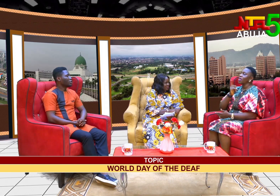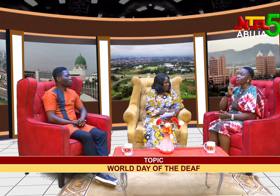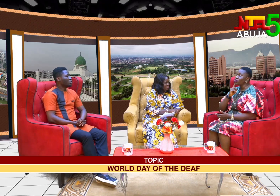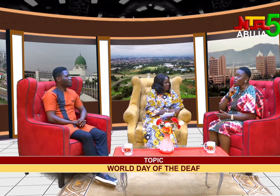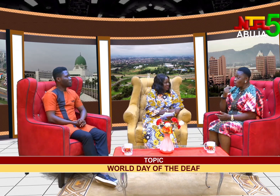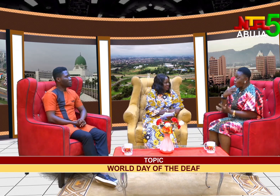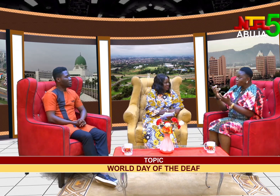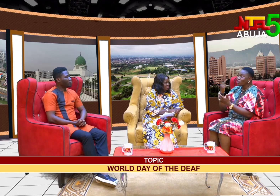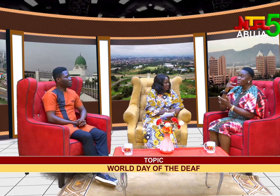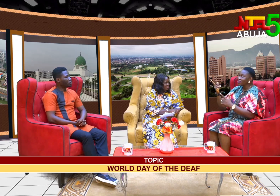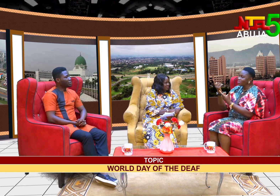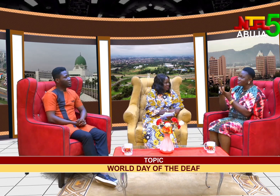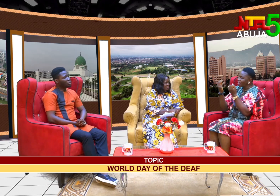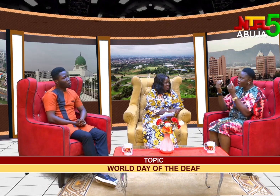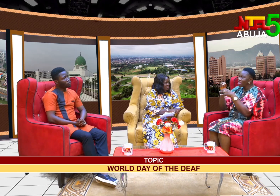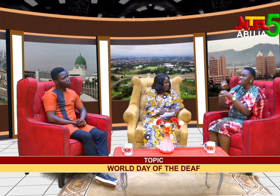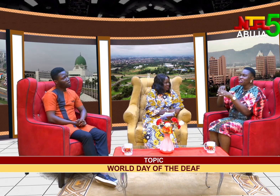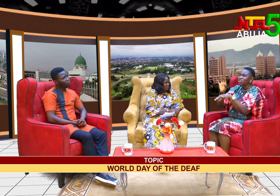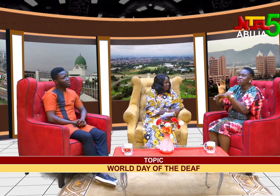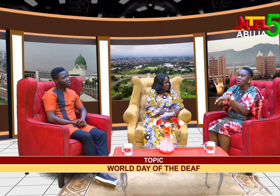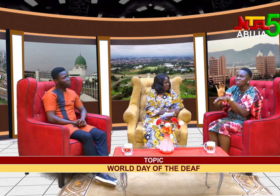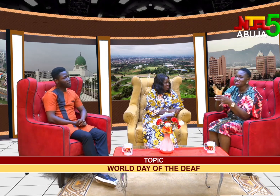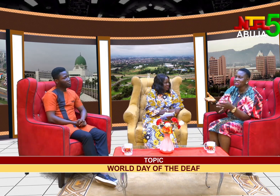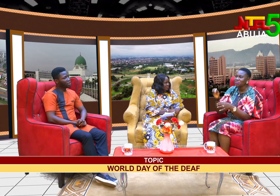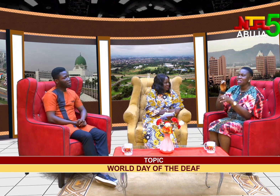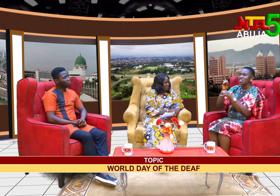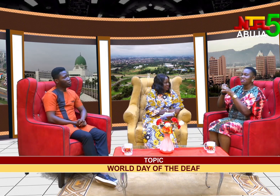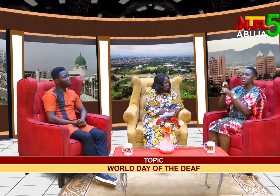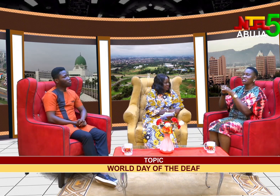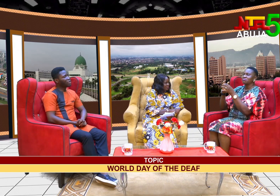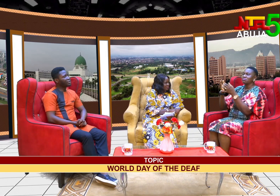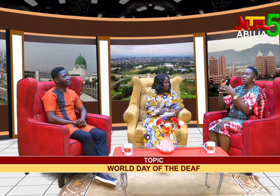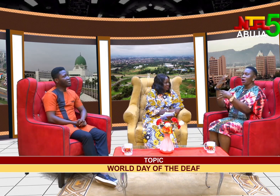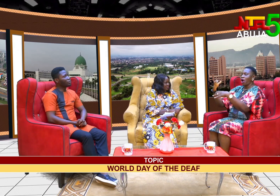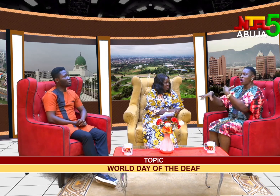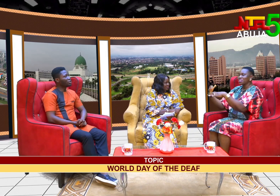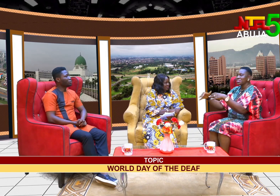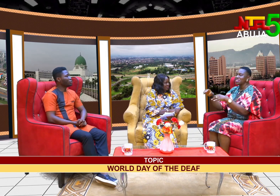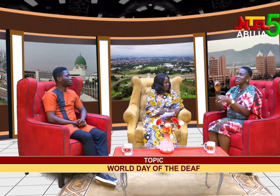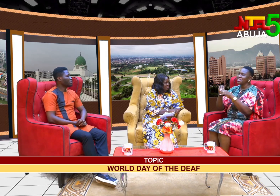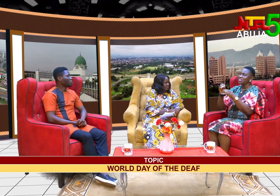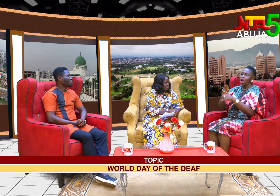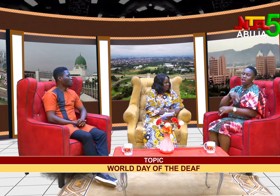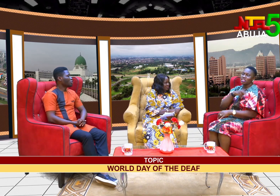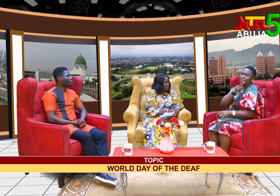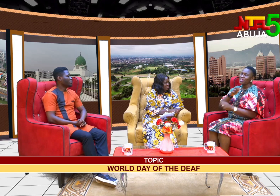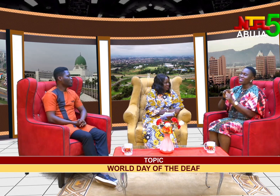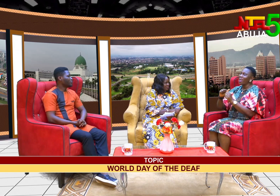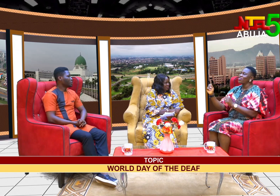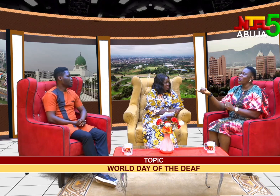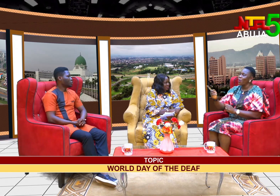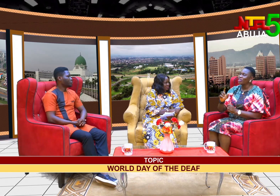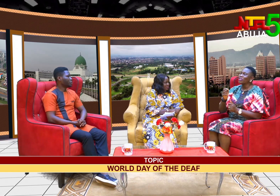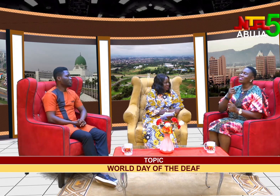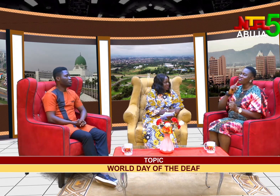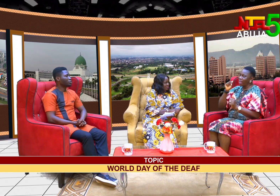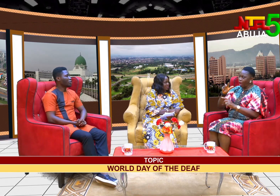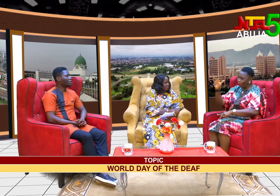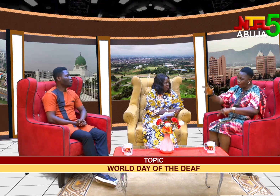we have such celebration is a call to government and policymakers to ensure that sign language is used in government offices, hospitals, or anywhere